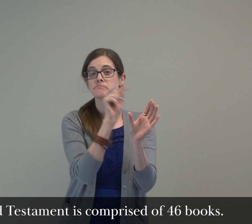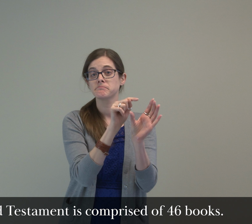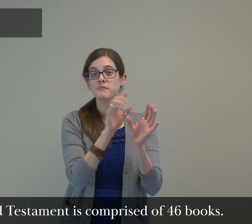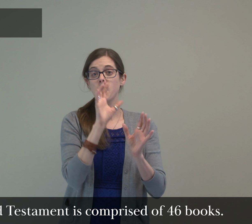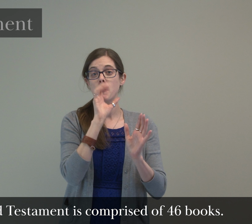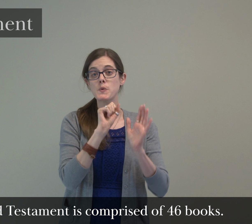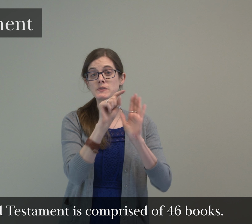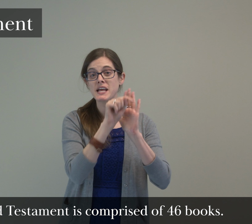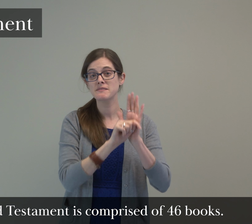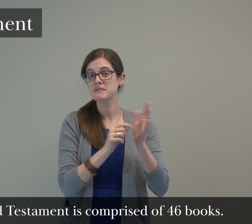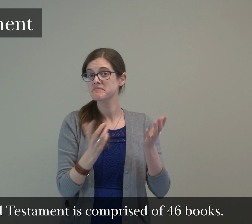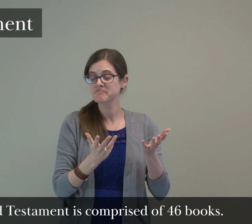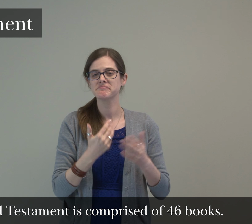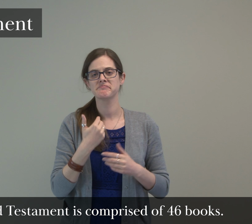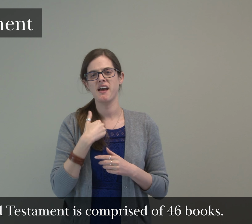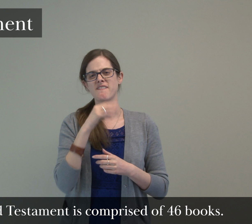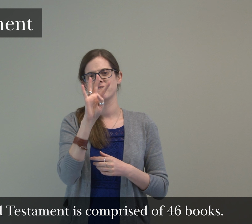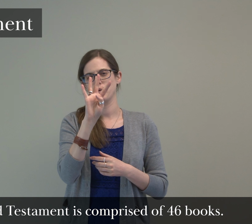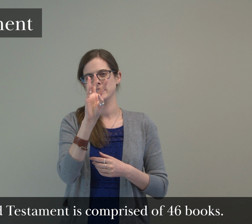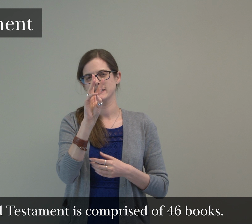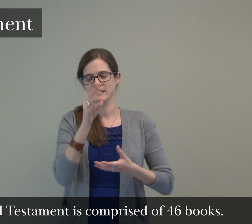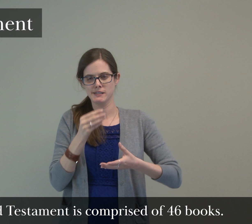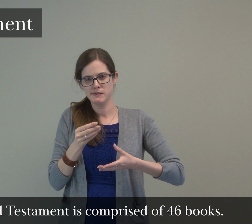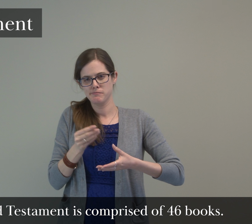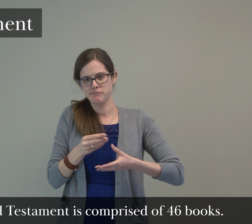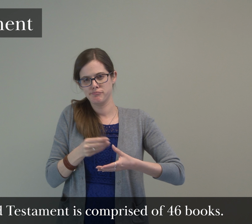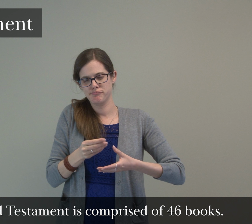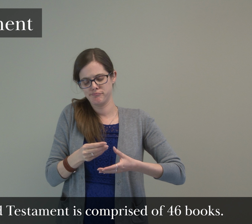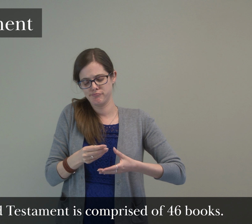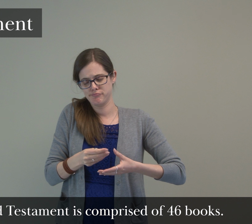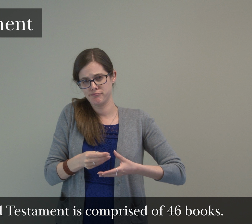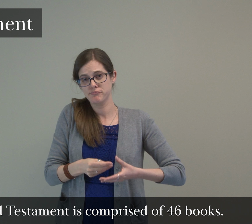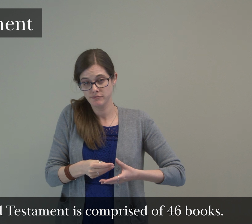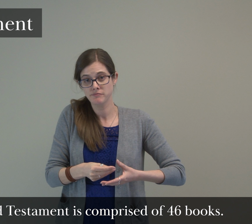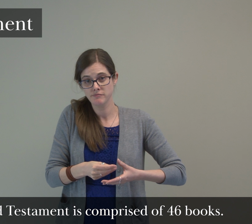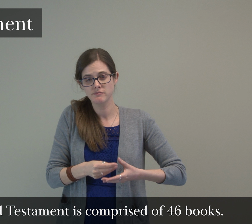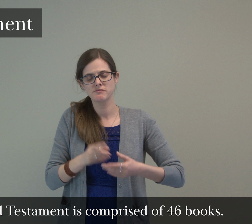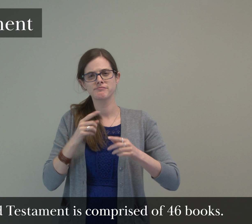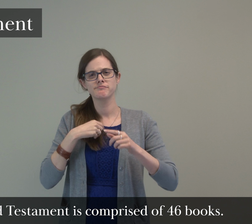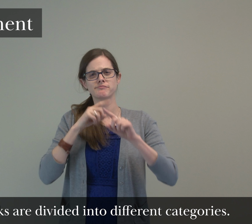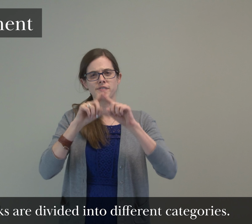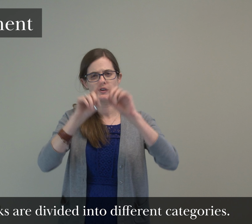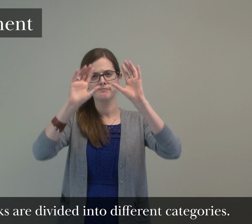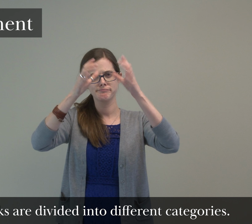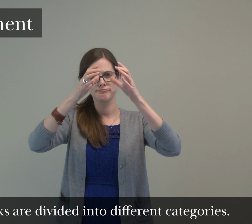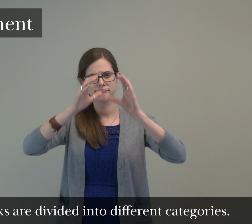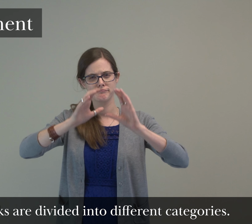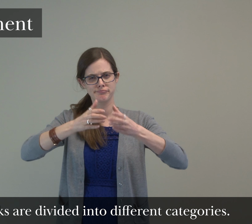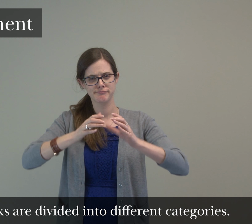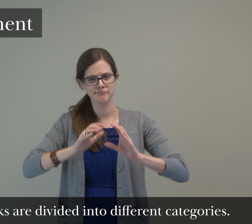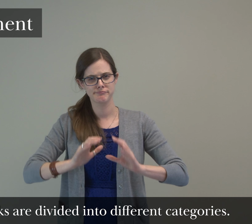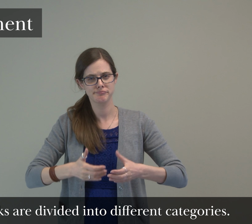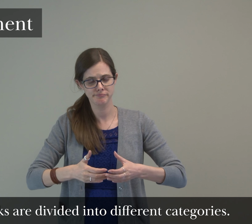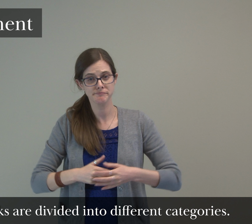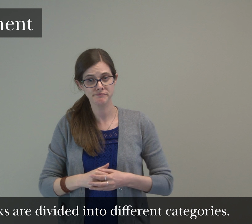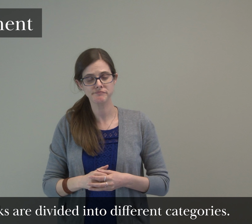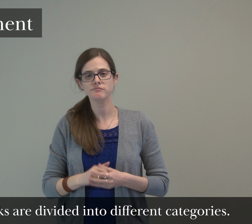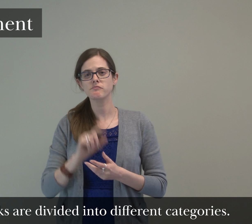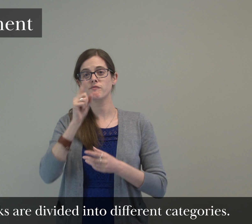The Old Testament is comprised of 46 books. The books are divided into different categories,